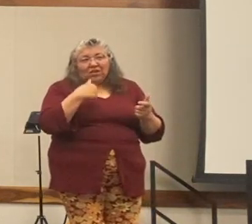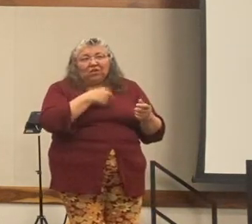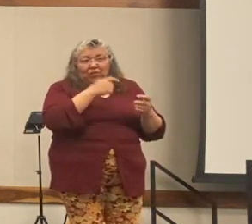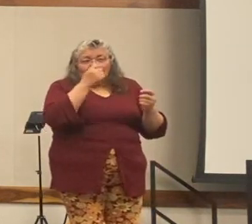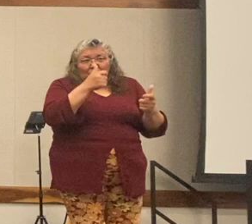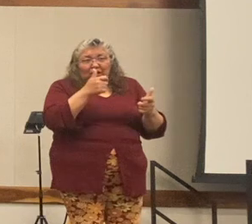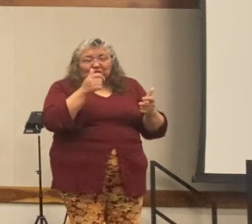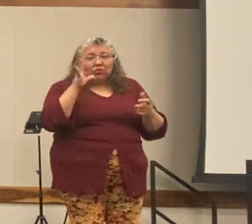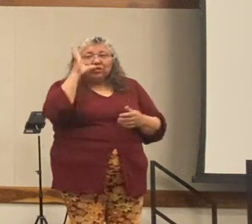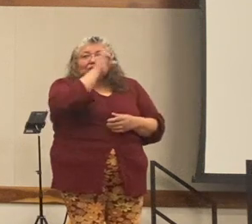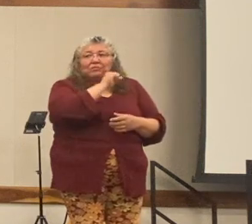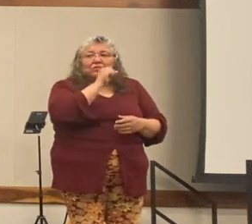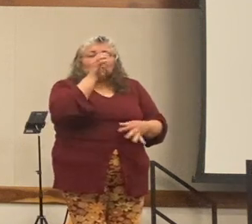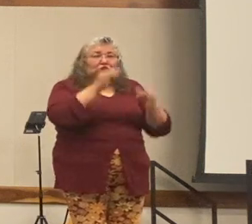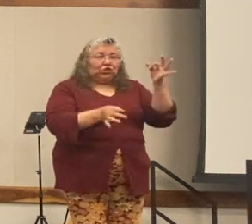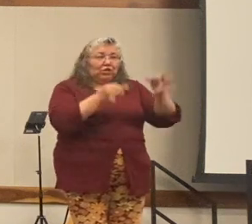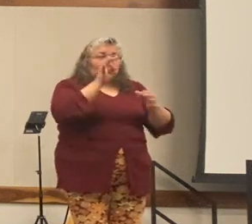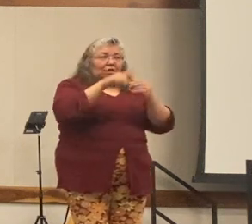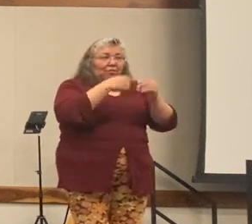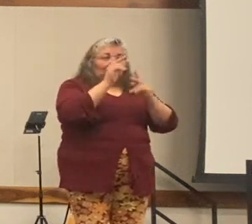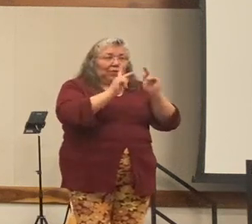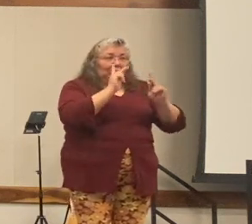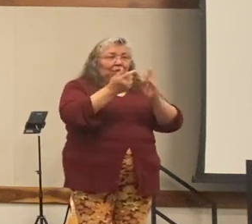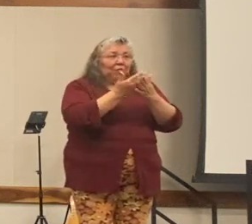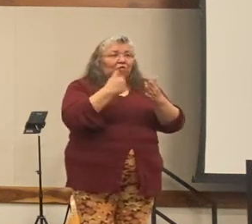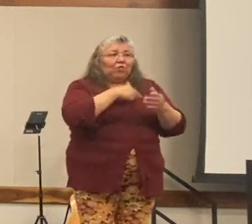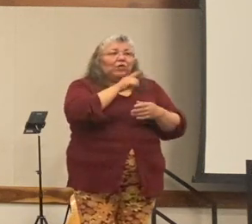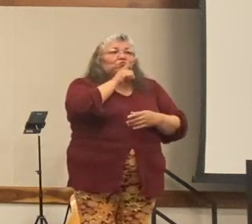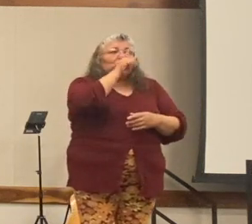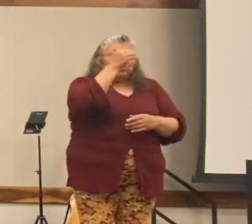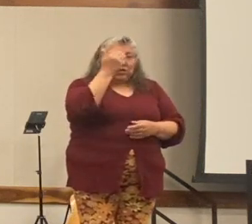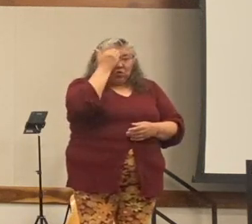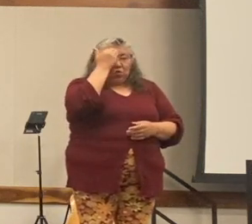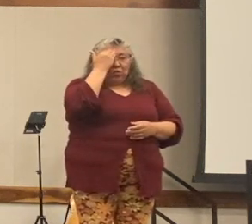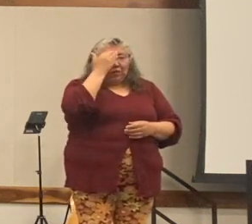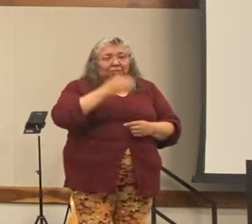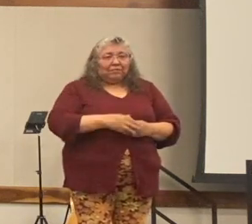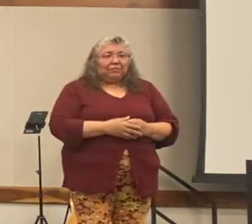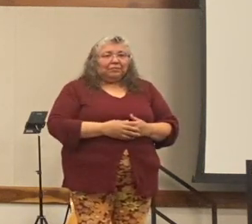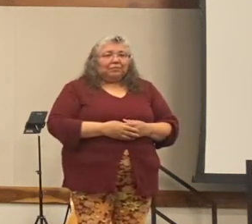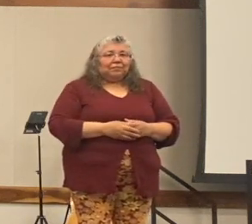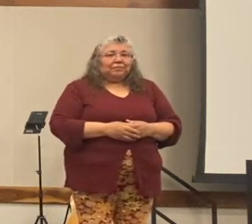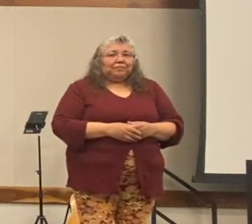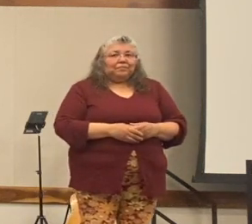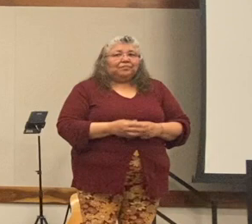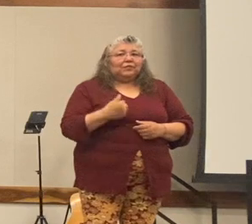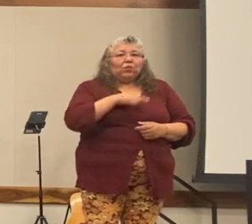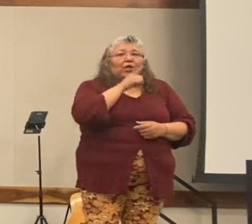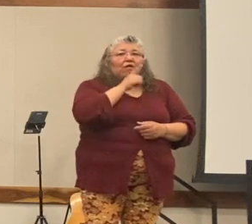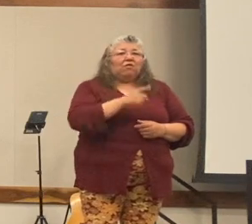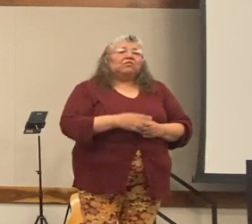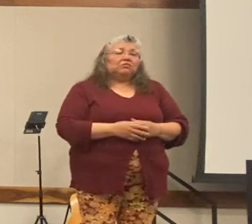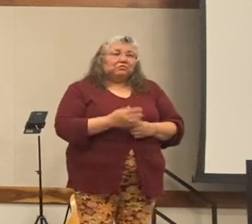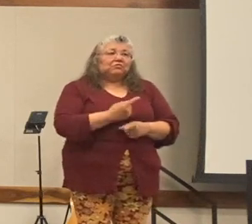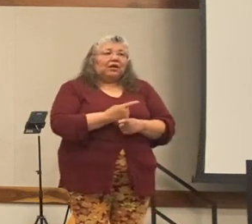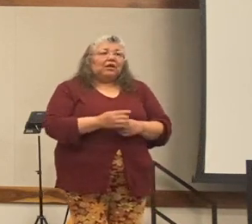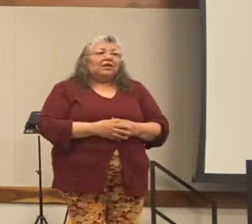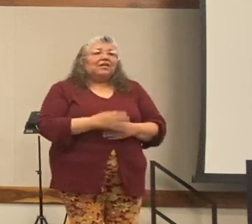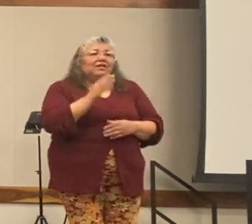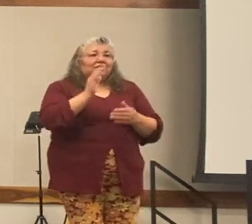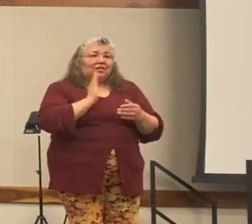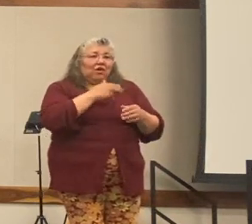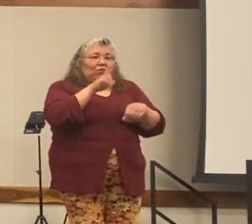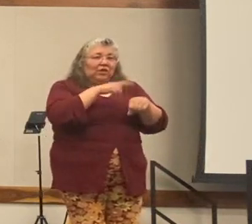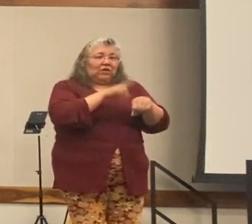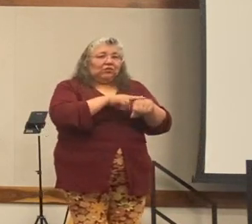with assumptions and judgments about people before we truly know them? Yeah, it's true. We are, aren't we? It's in our nature. This